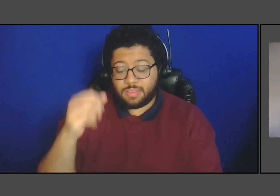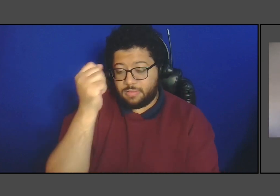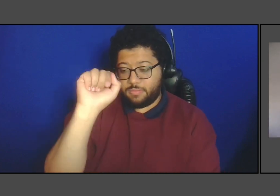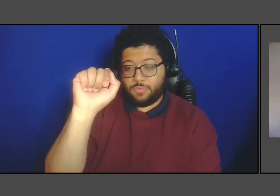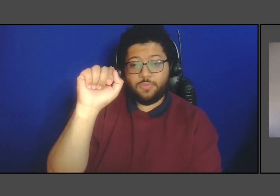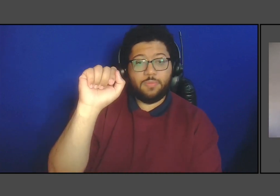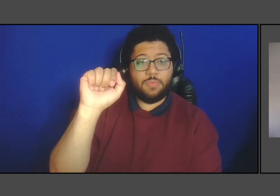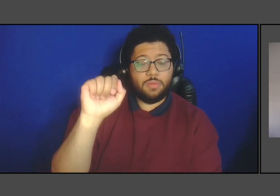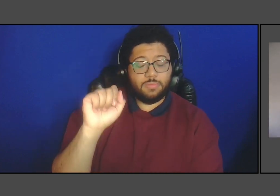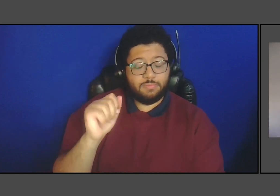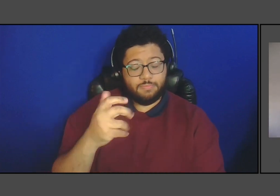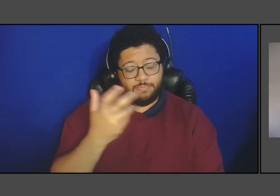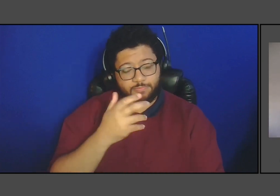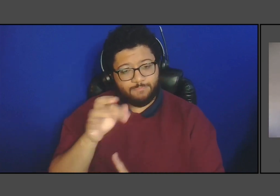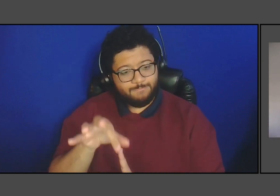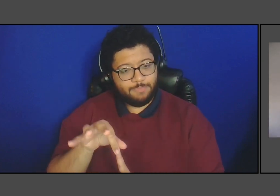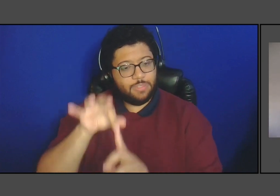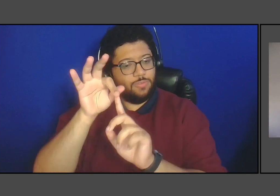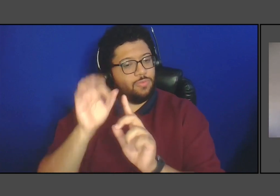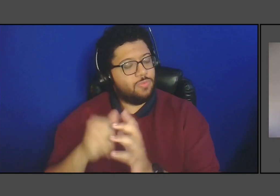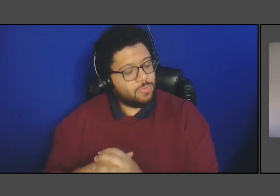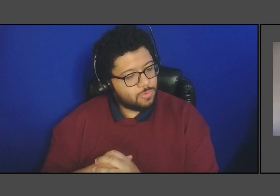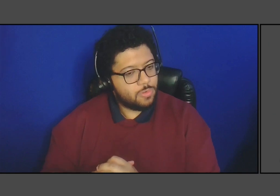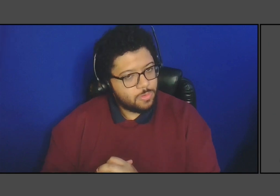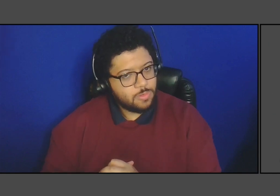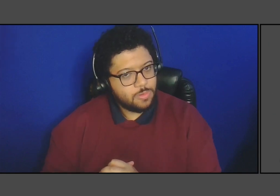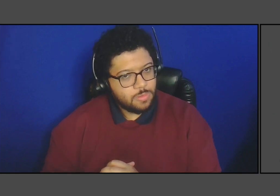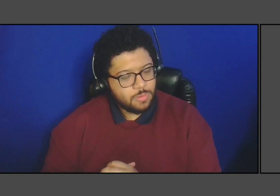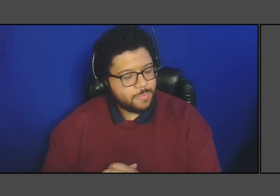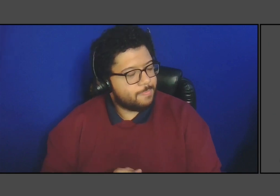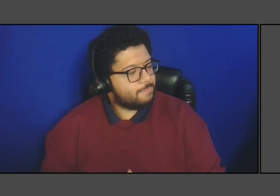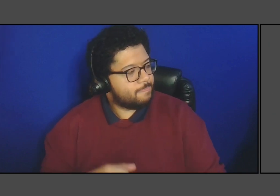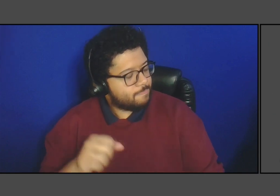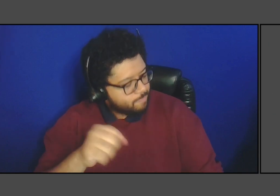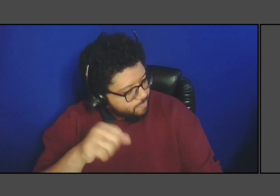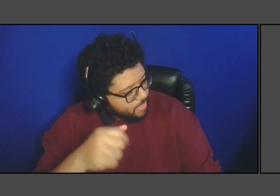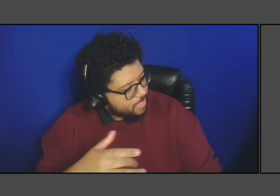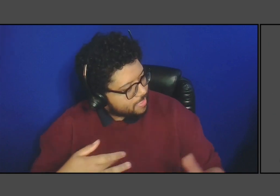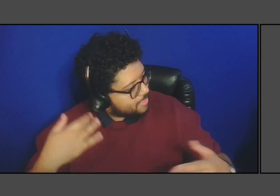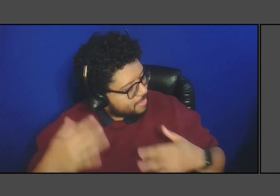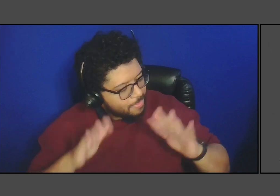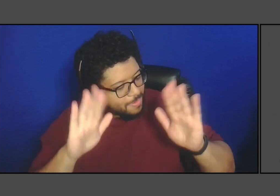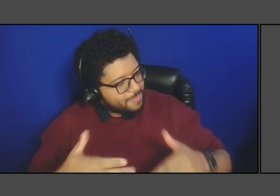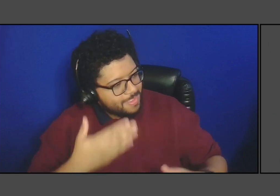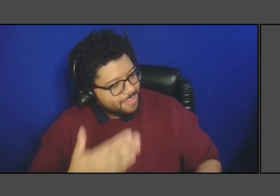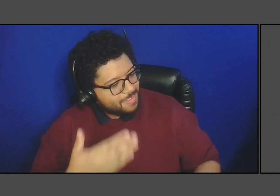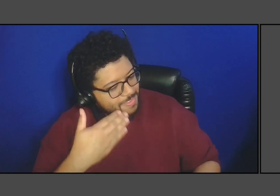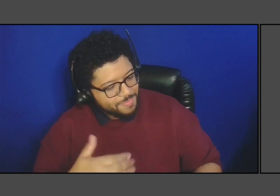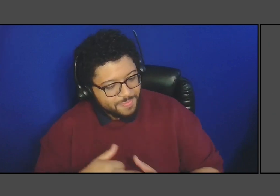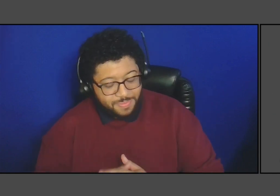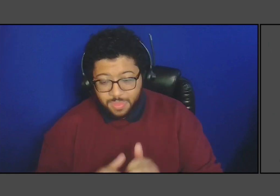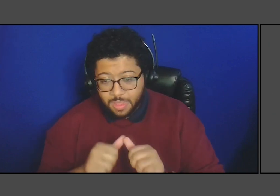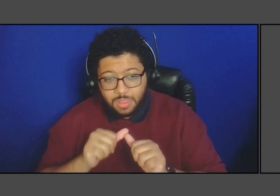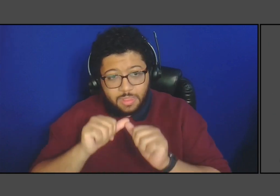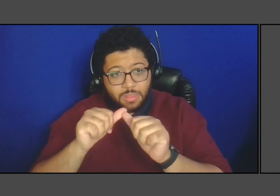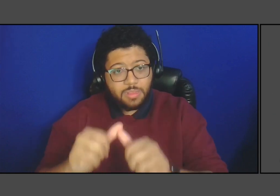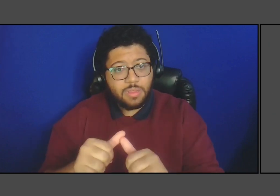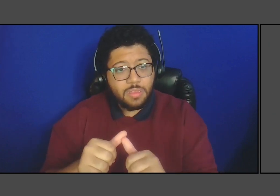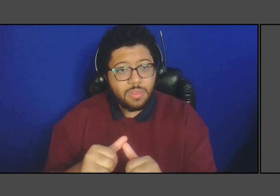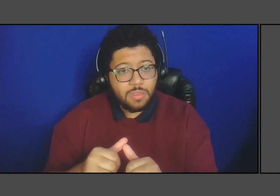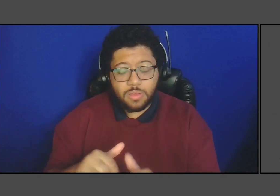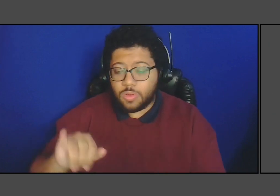special. Yeah, exciting, wonderful. Thank you. Continuing with Julián,